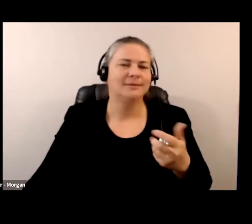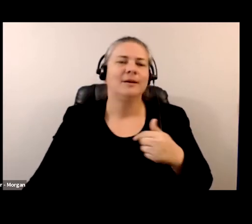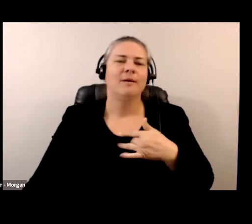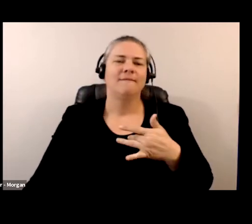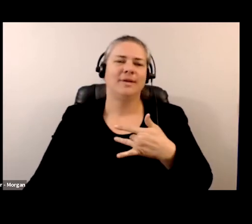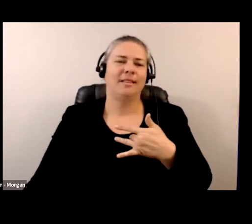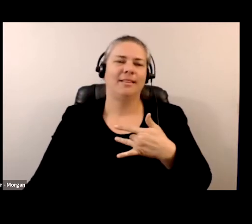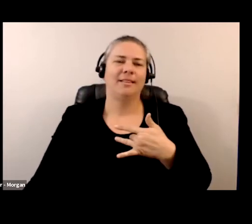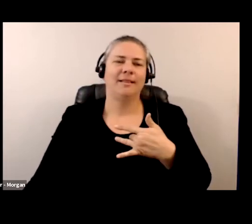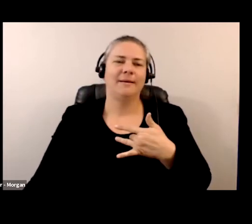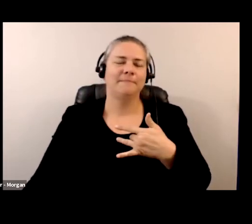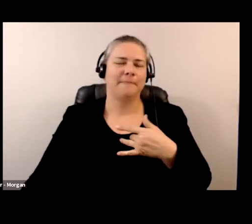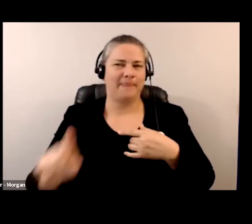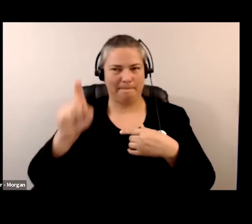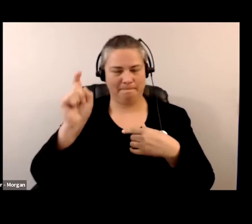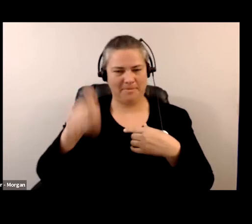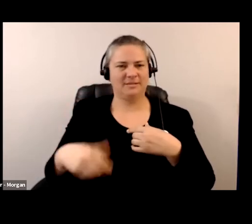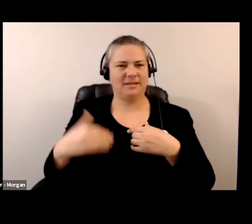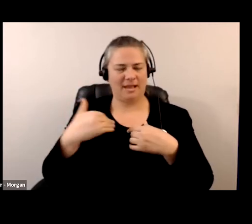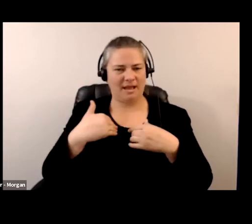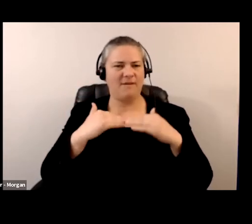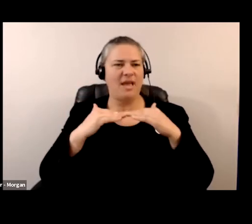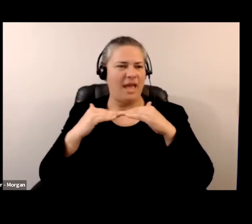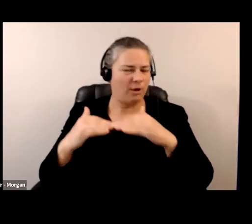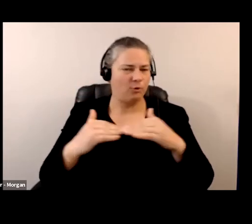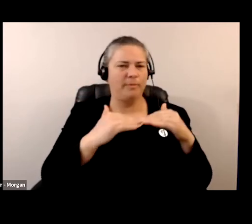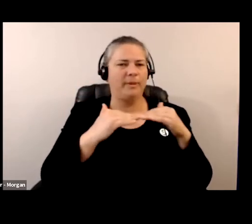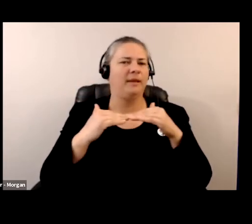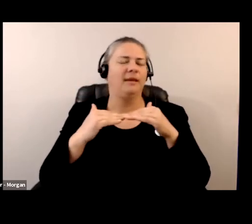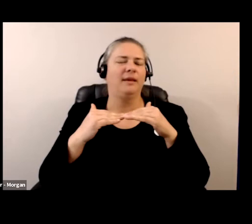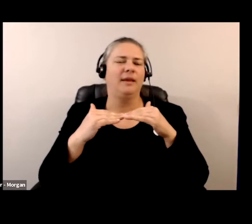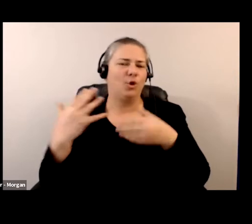to embed diversity, equity, inclusion, and accessibility